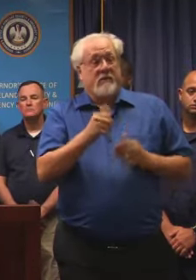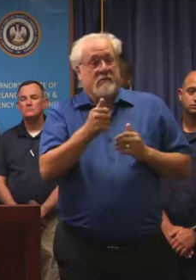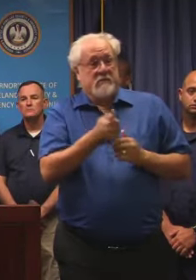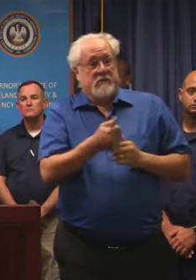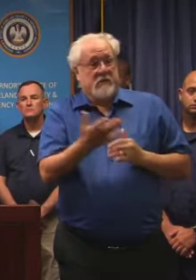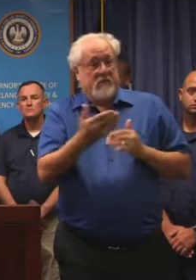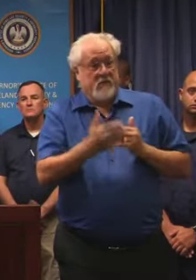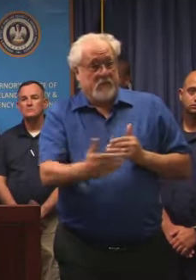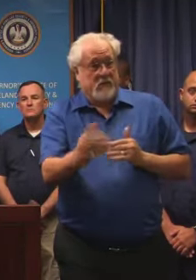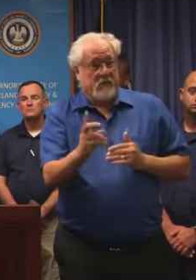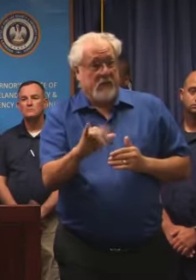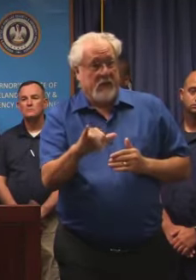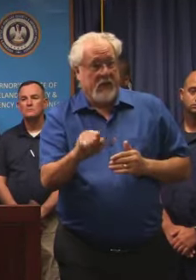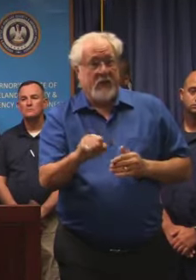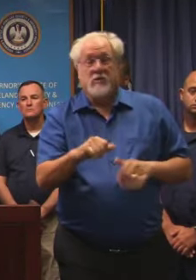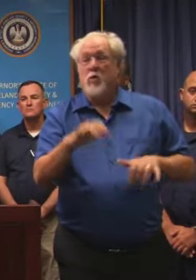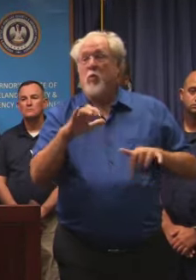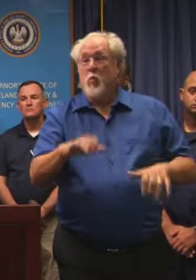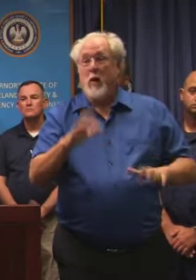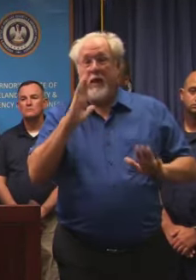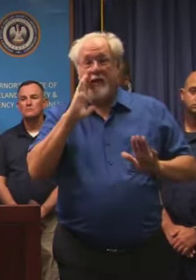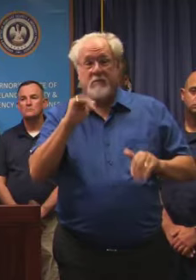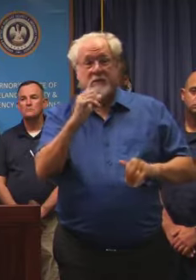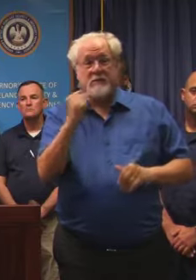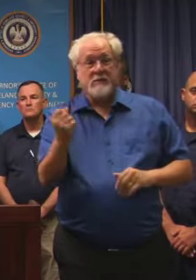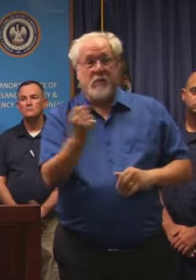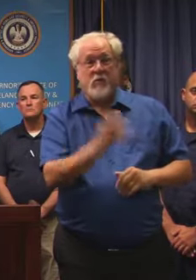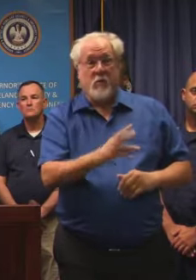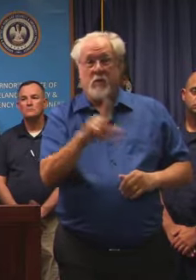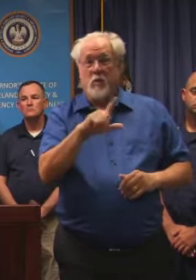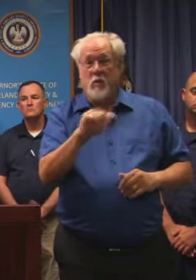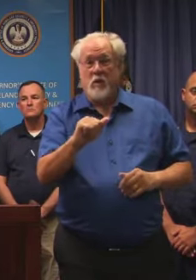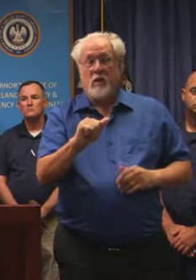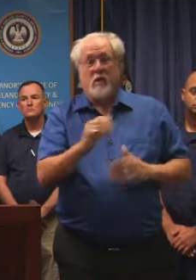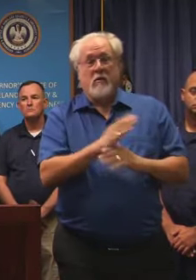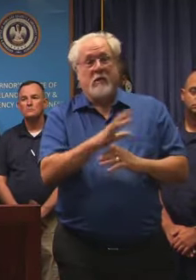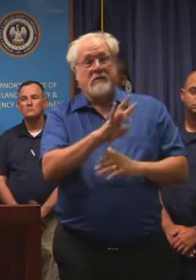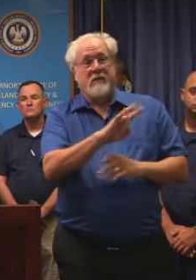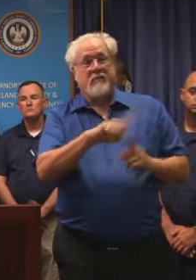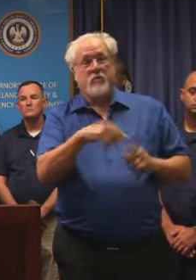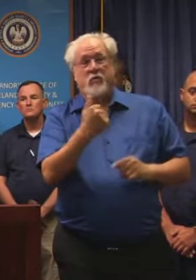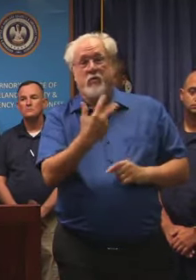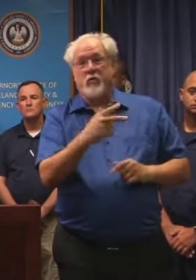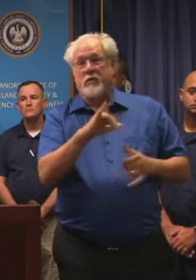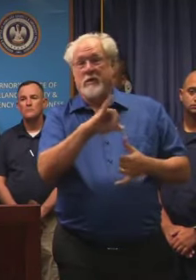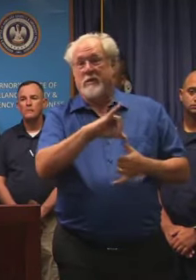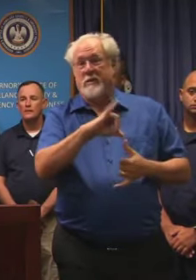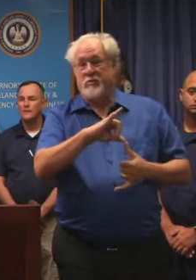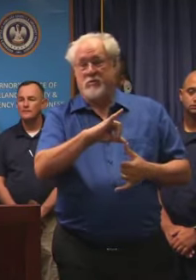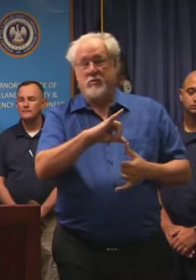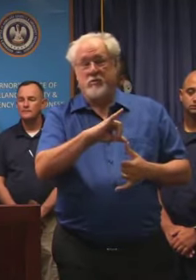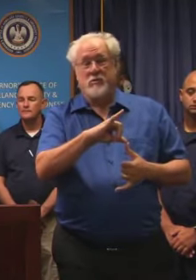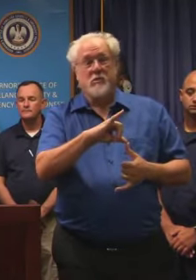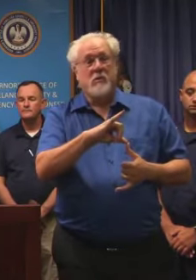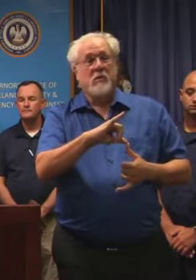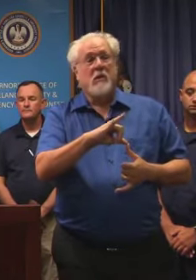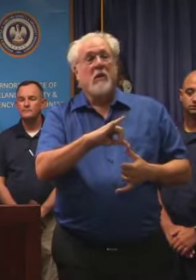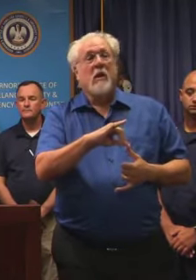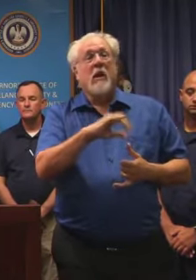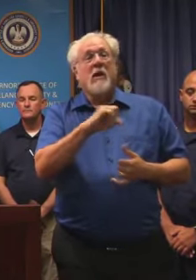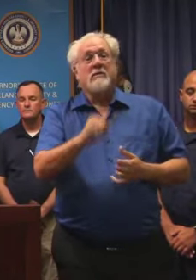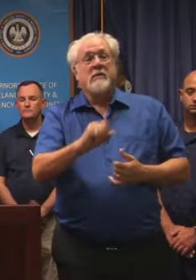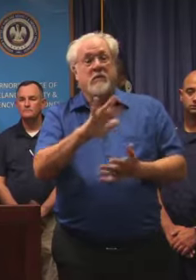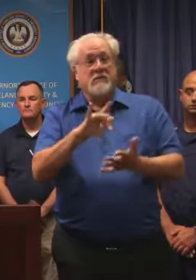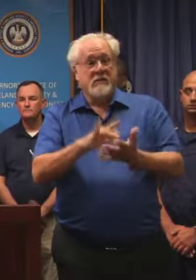days, the rain expected in southwest Louisiana will be between 7 and 13 inches of rain. In south